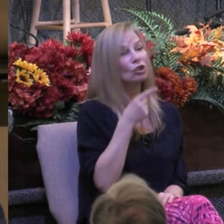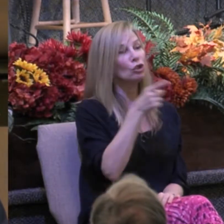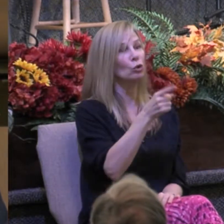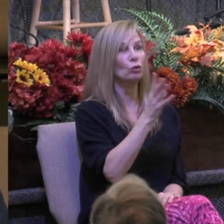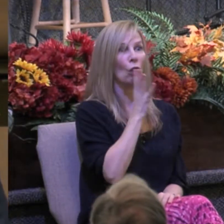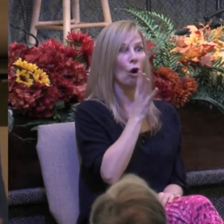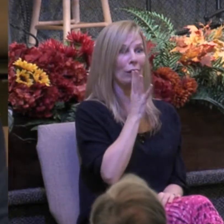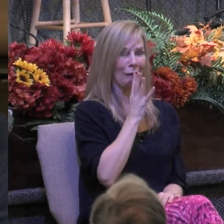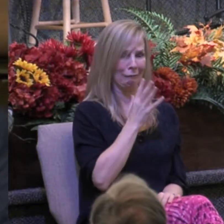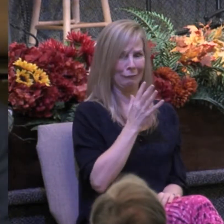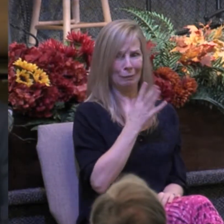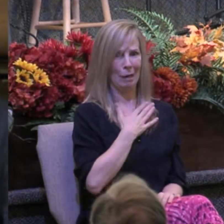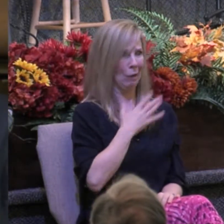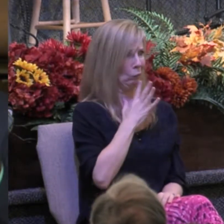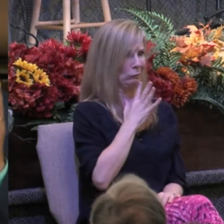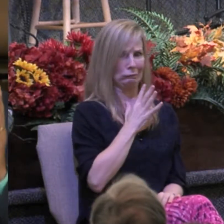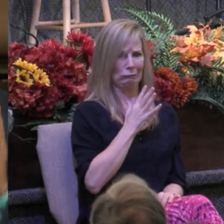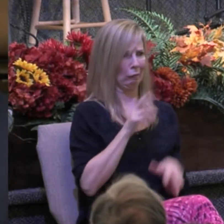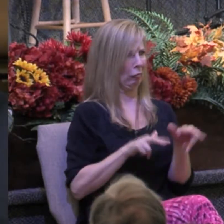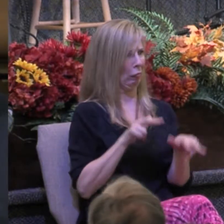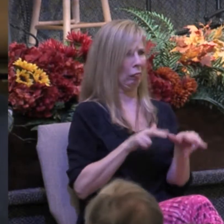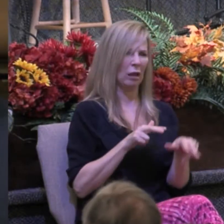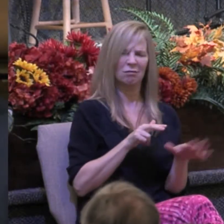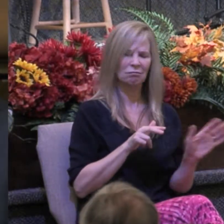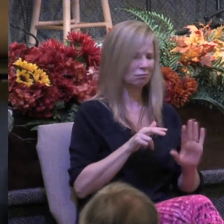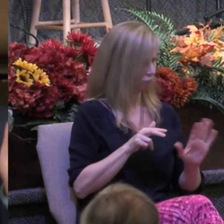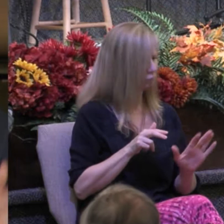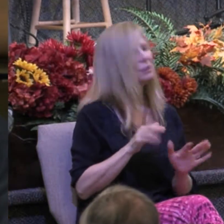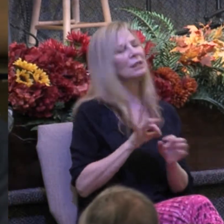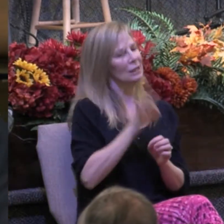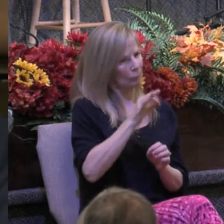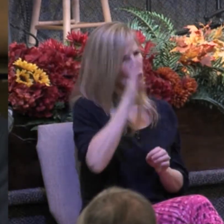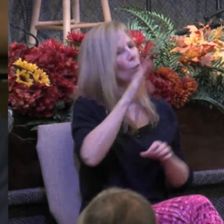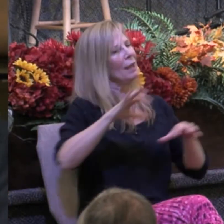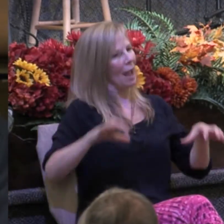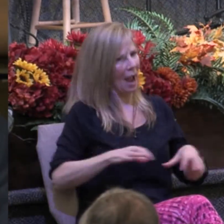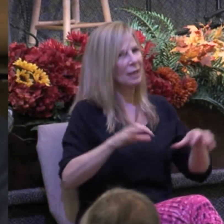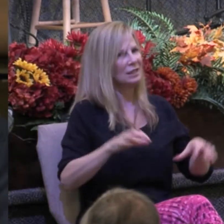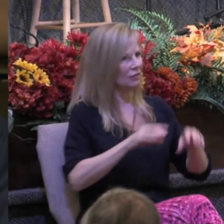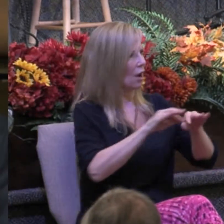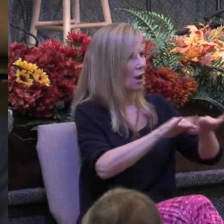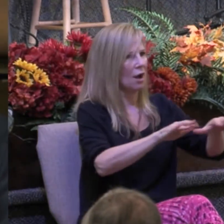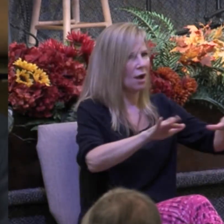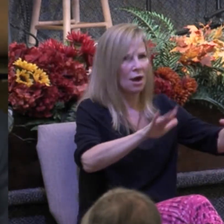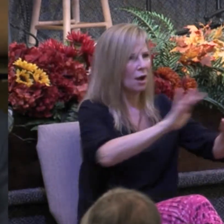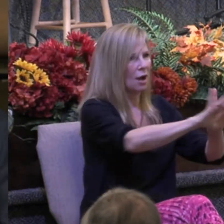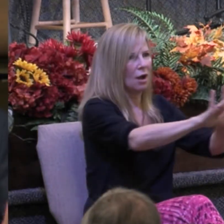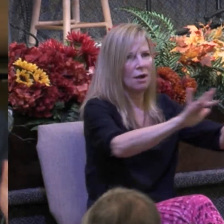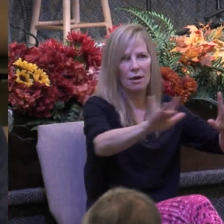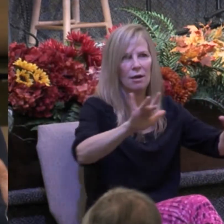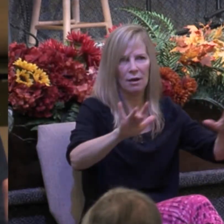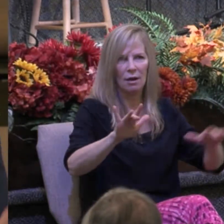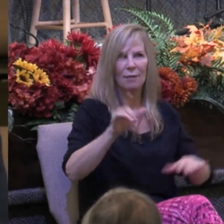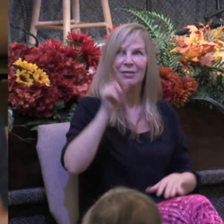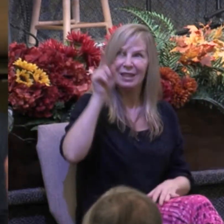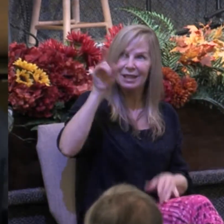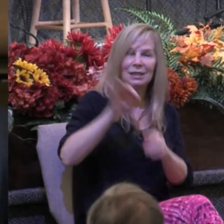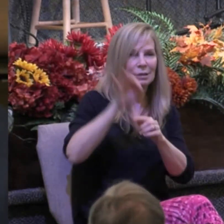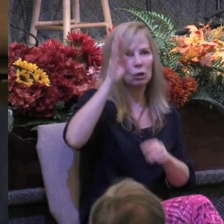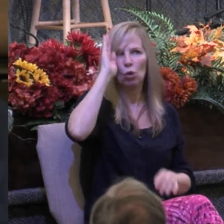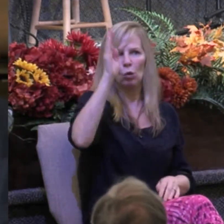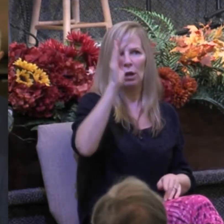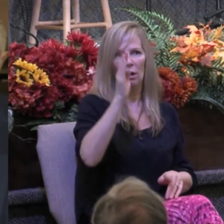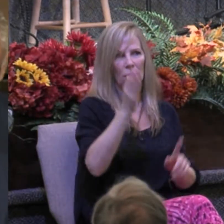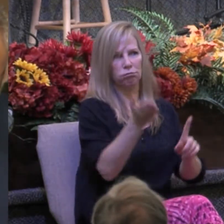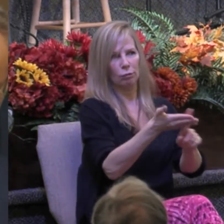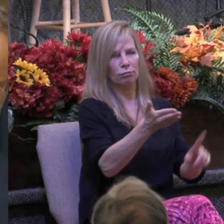you. You can count on the fact that the Spirit will be active in your witness. He will be the one who convicts